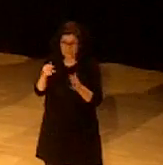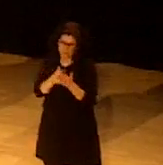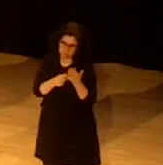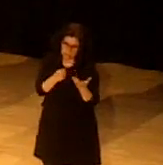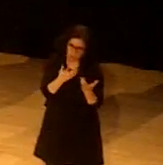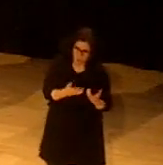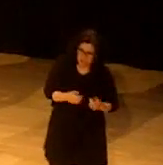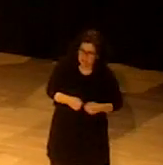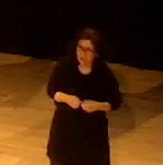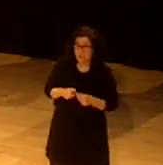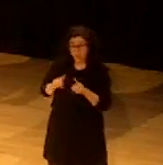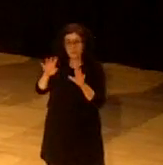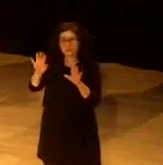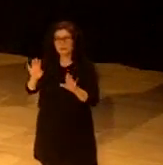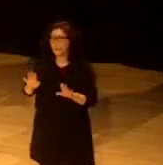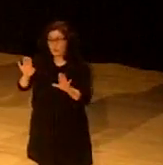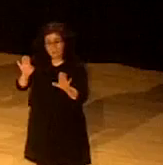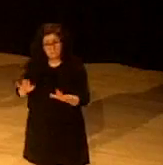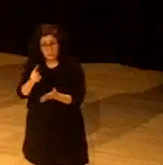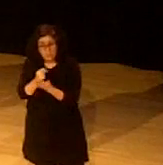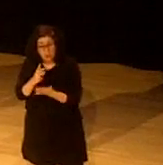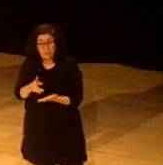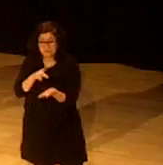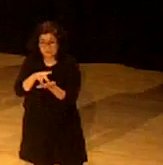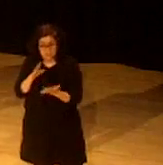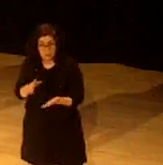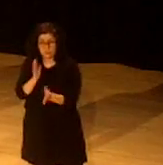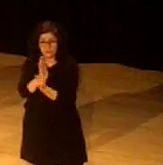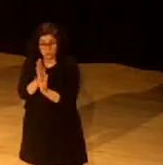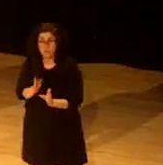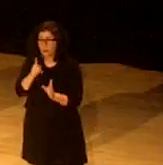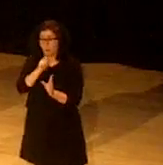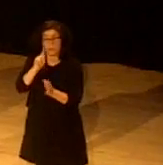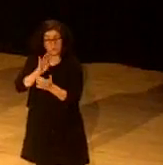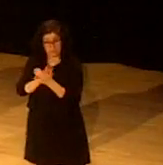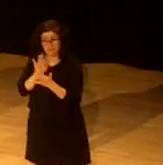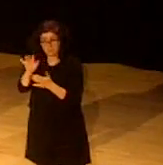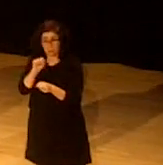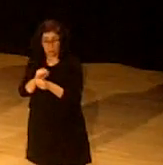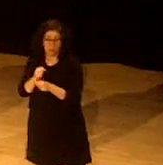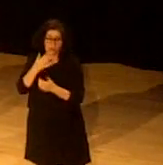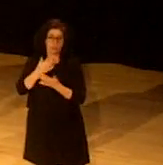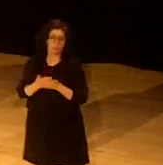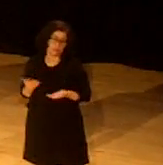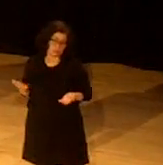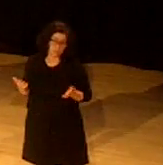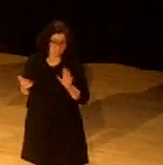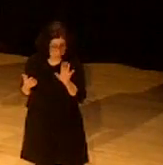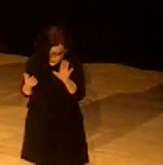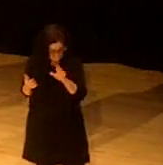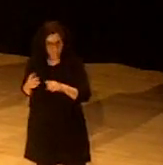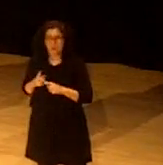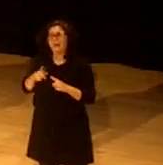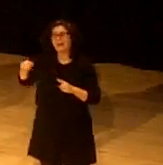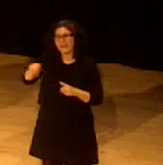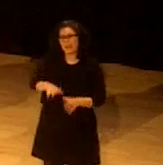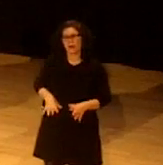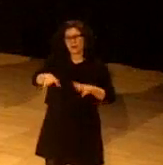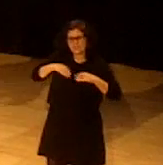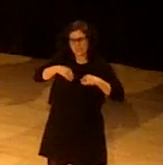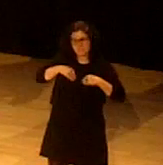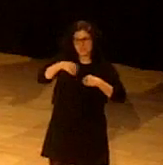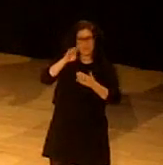noble therapists and psychiatrists who really fundamentally believe that what they're doing is the right thing. But they are buying into a